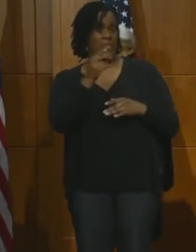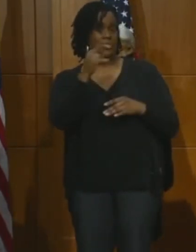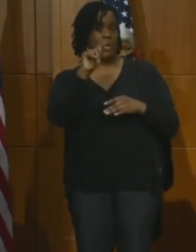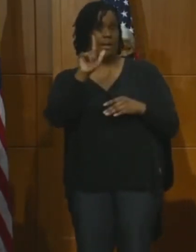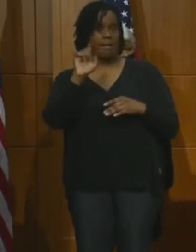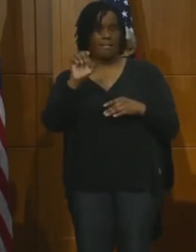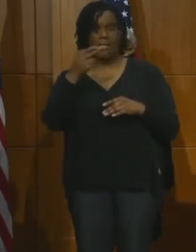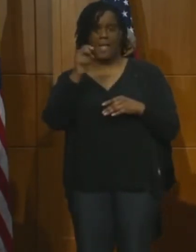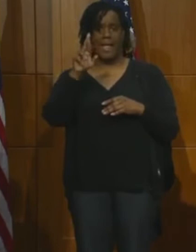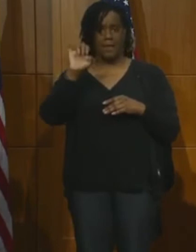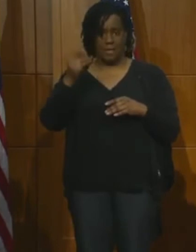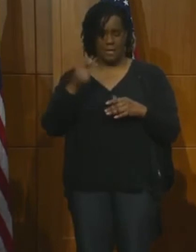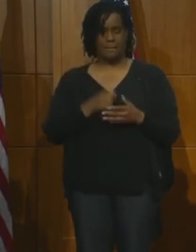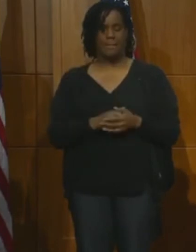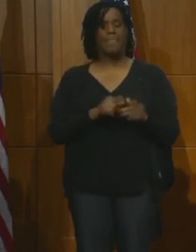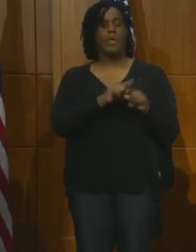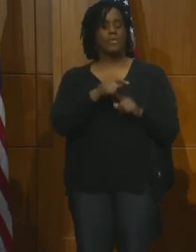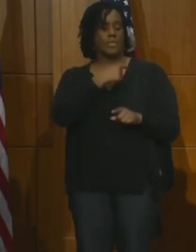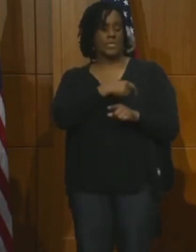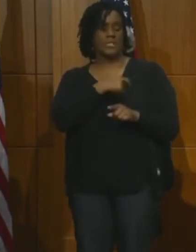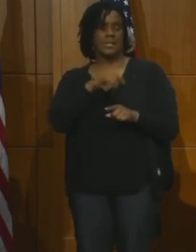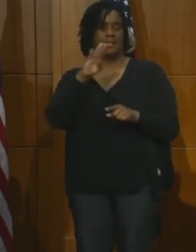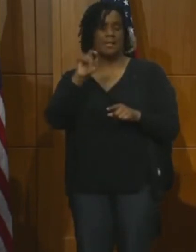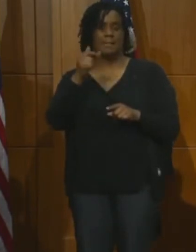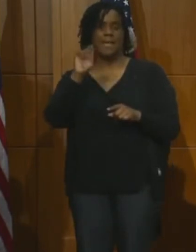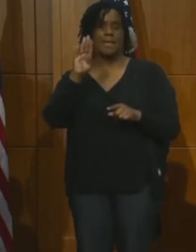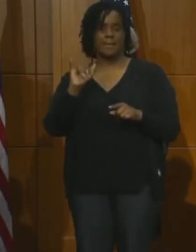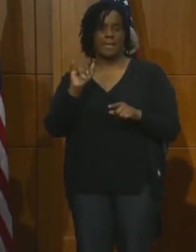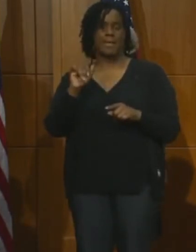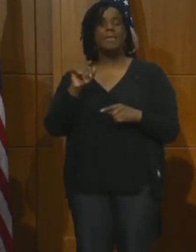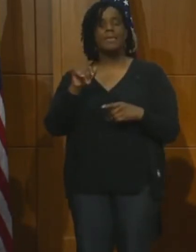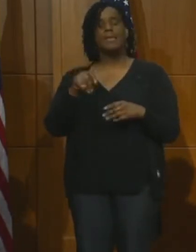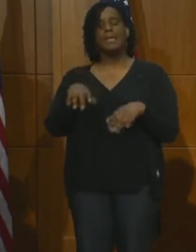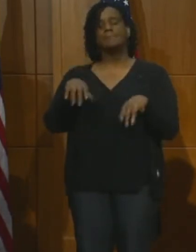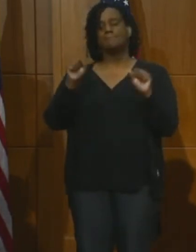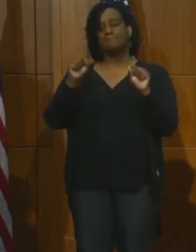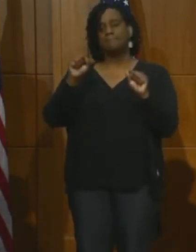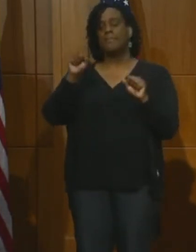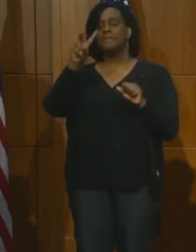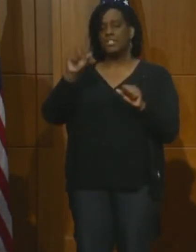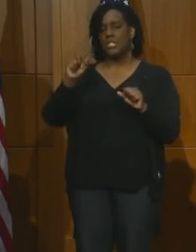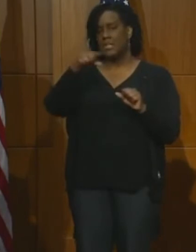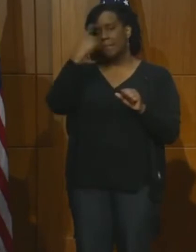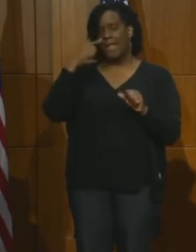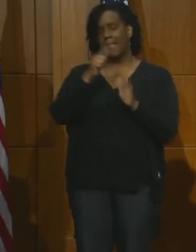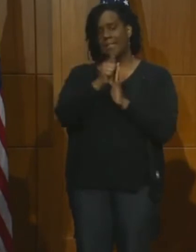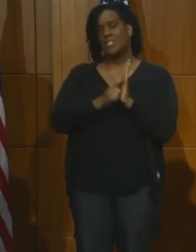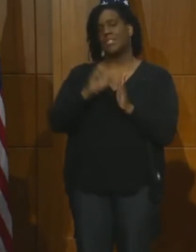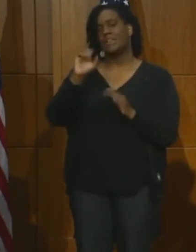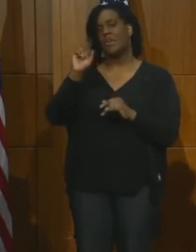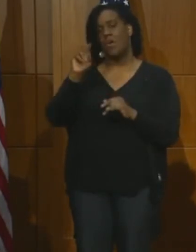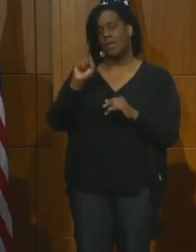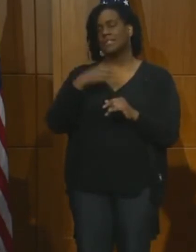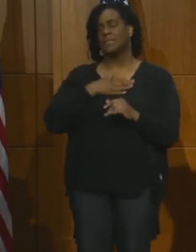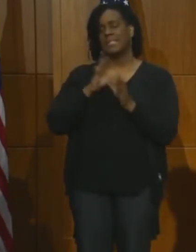then also we have Delegate Lamont Bagby, Chair of the Virginia Black Legislative Caucus. So please give our elected